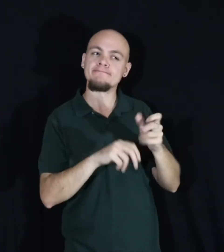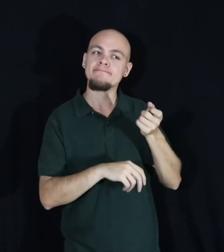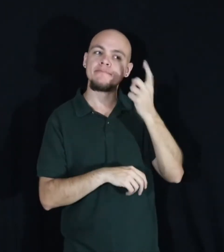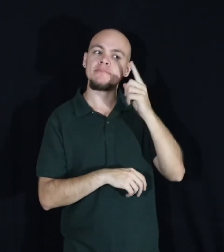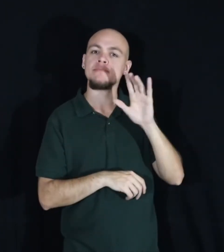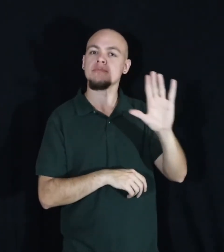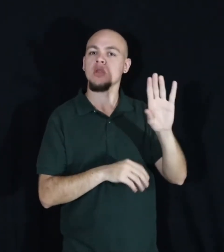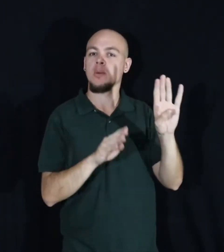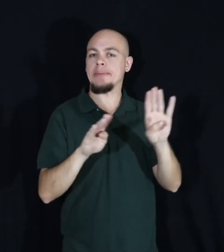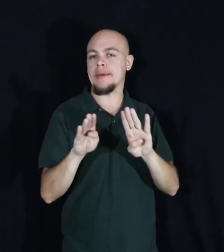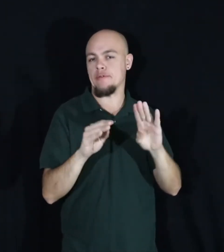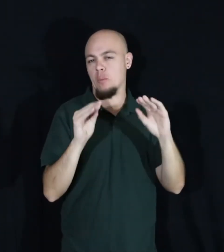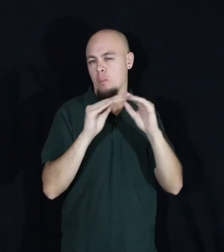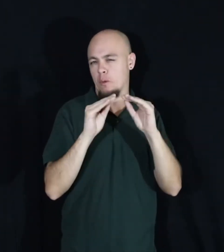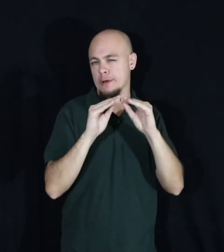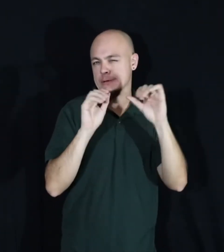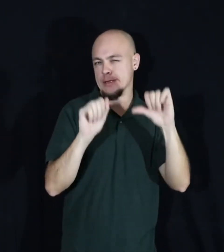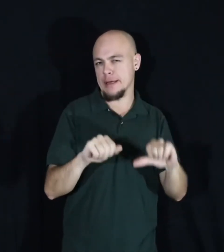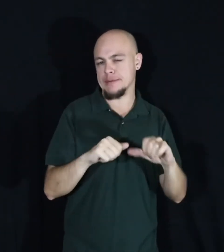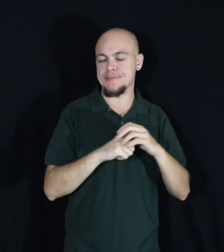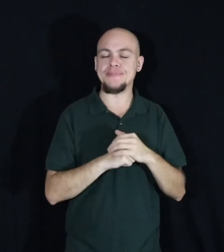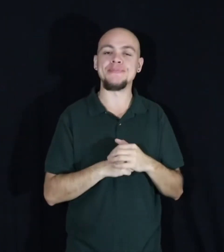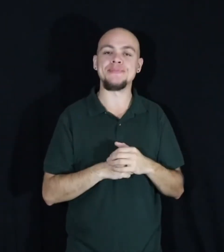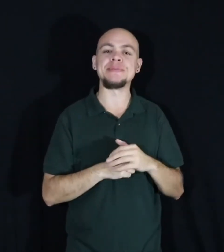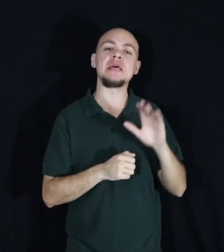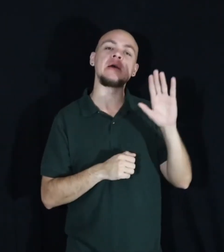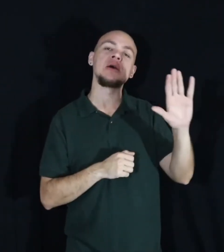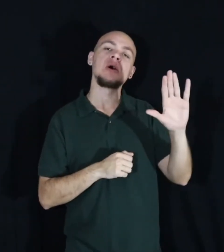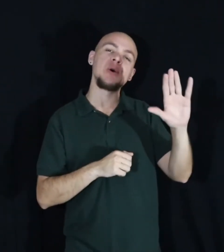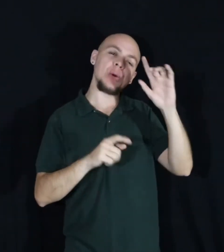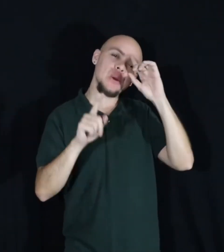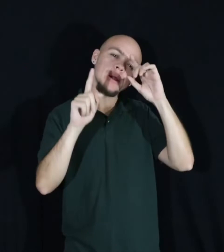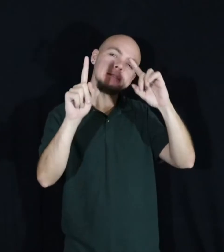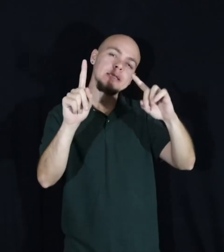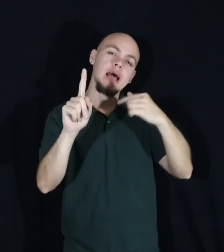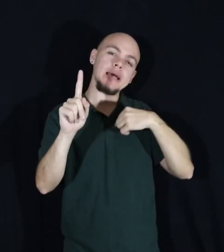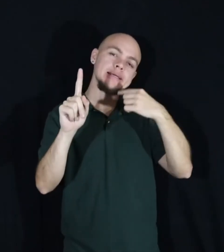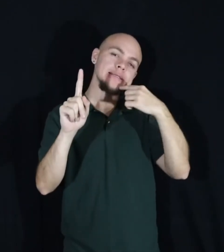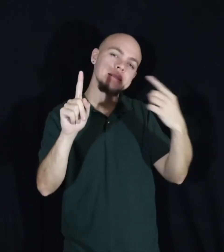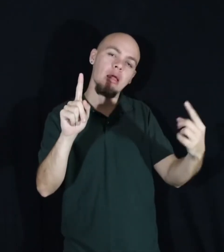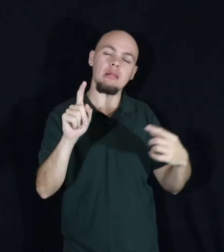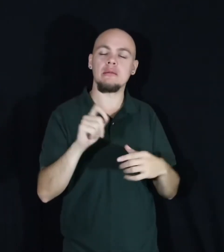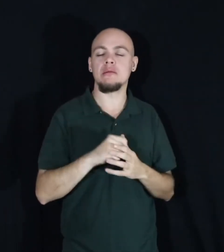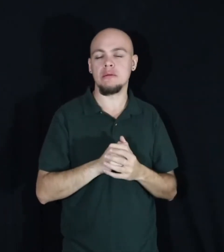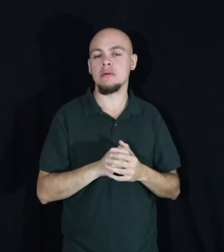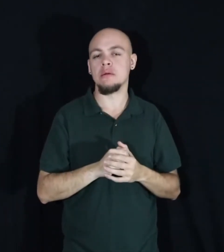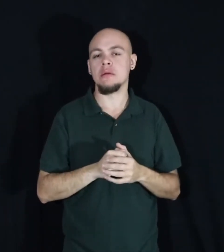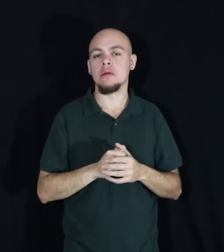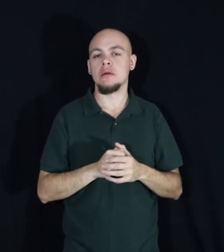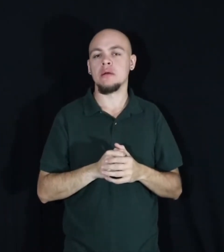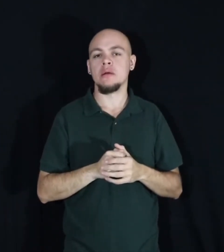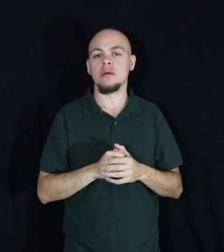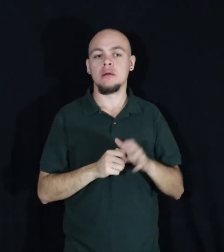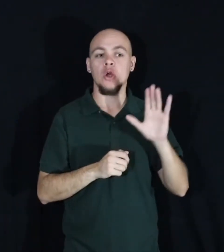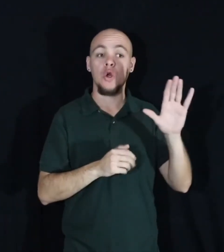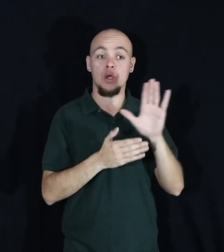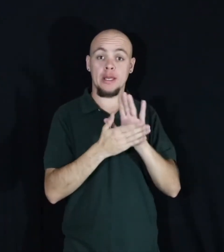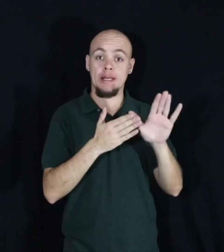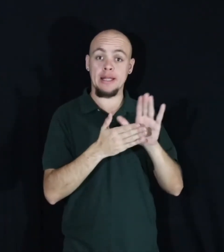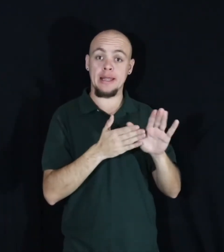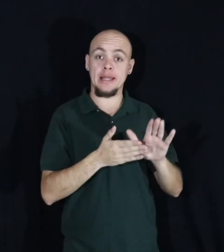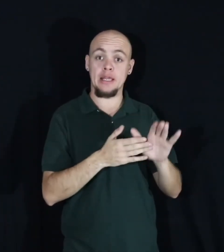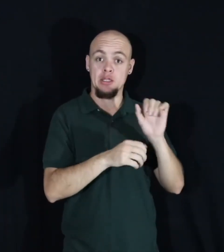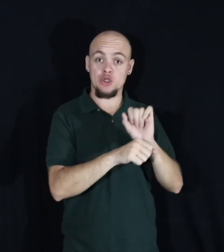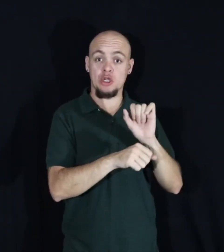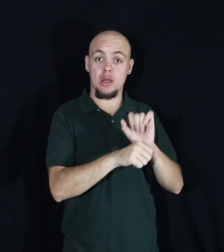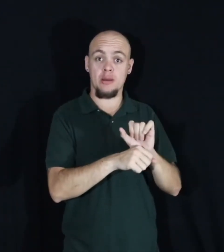right? So I can tell you about her intention. I can tell you that I knew that when she left her cleaning job at the bank at